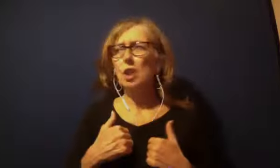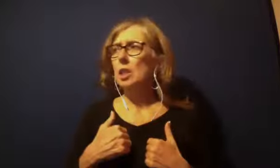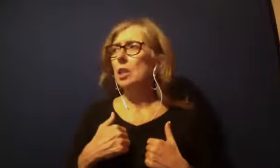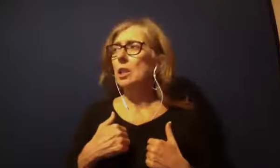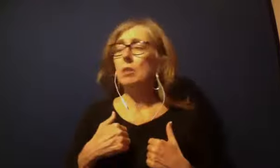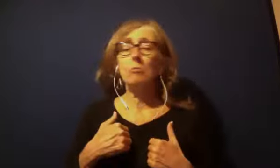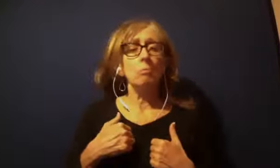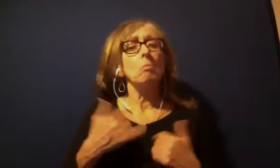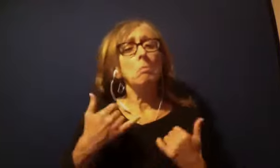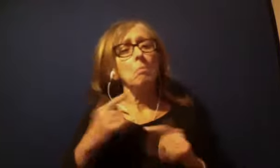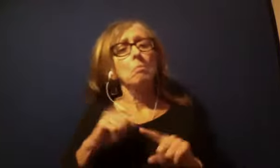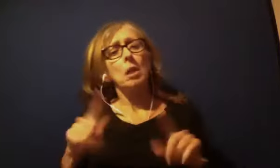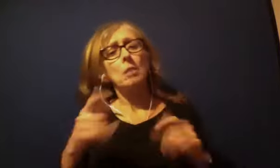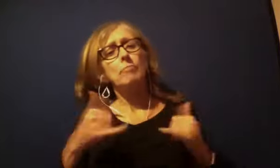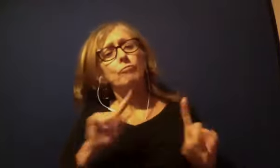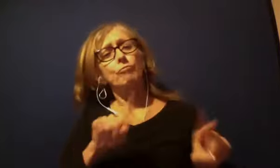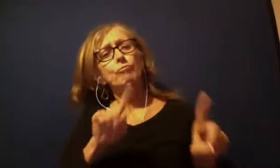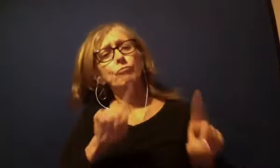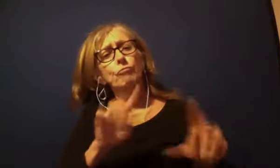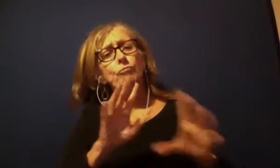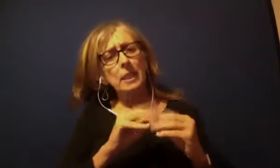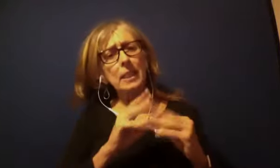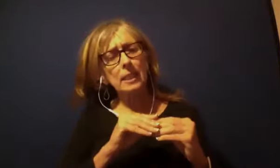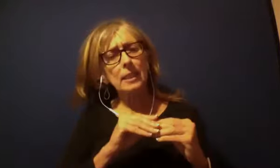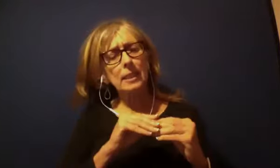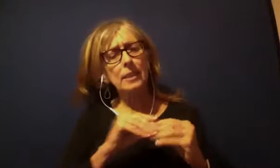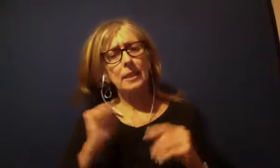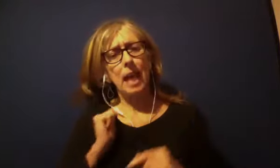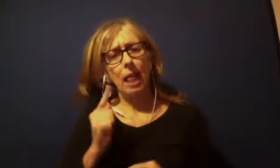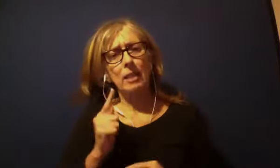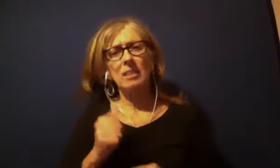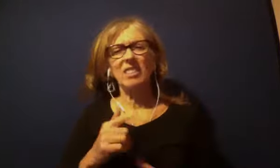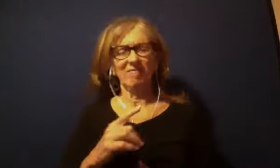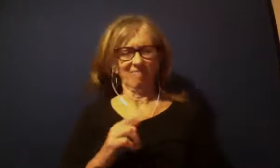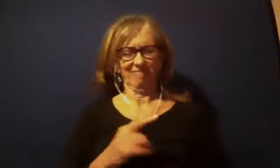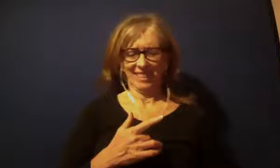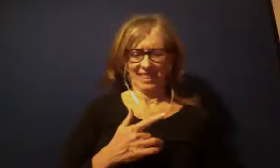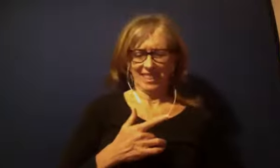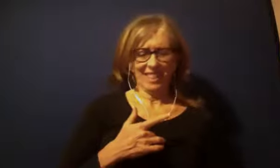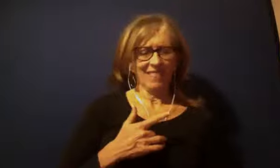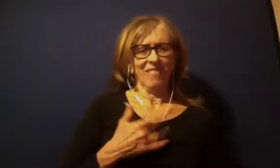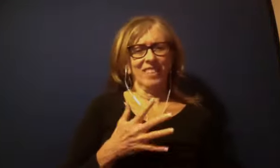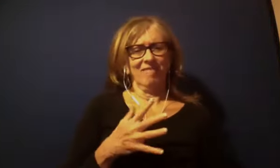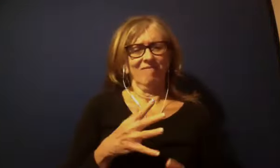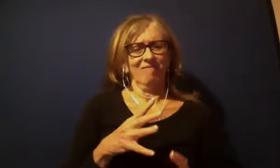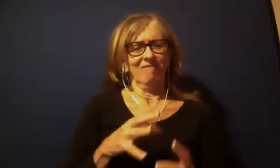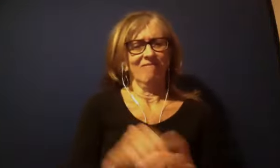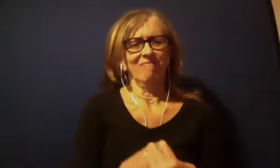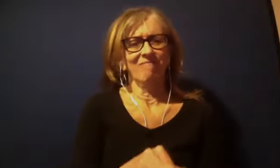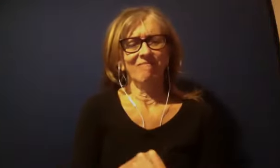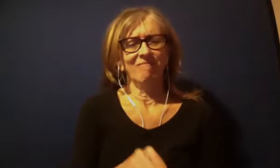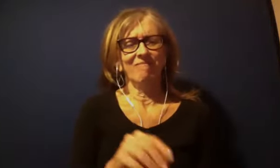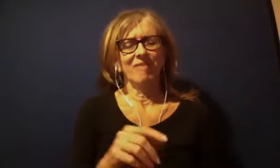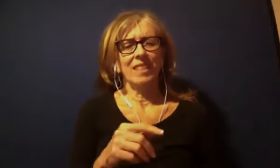and just going to Al-Anon in meetings, I just didn't feel a part of. I wasn't included in Al-Anon because I never really